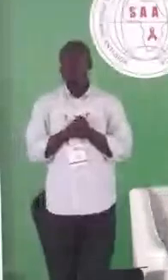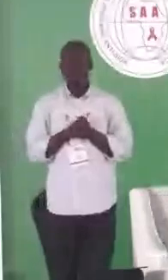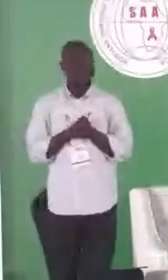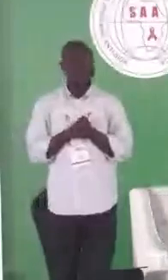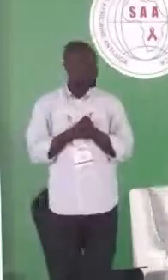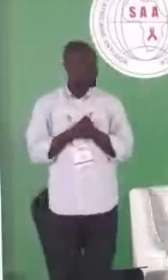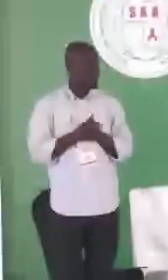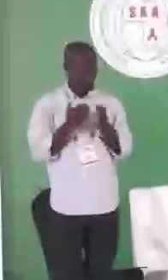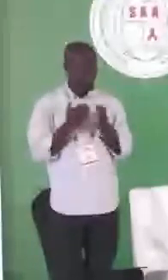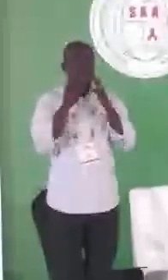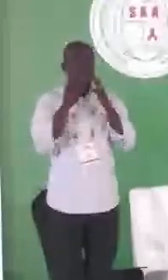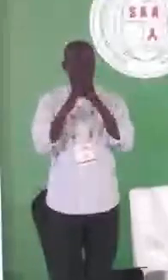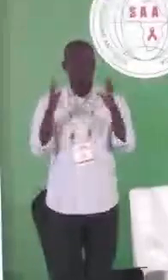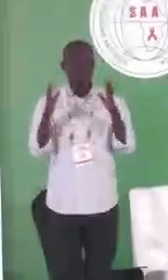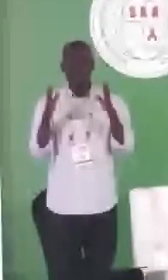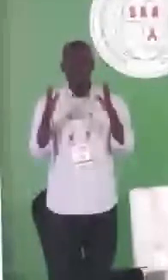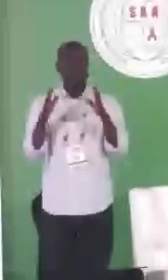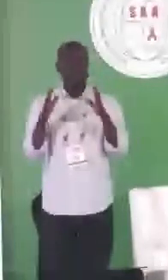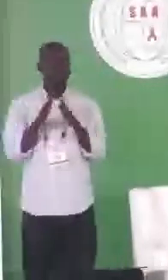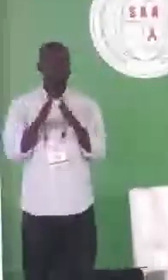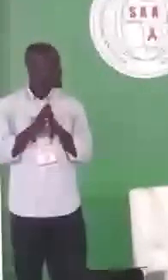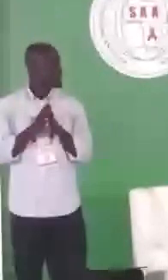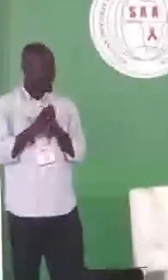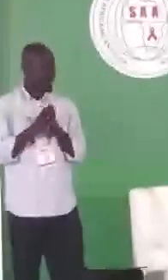you so very much. Shall we again